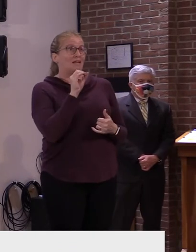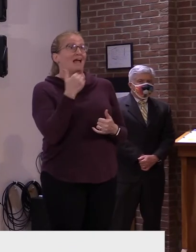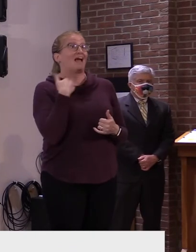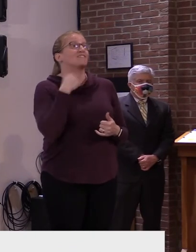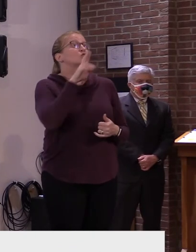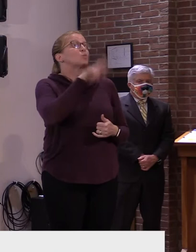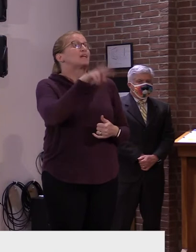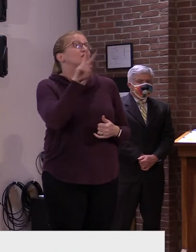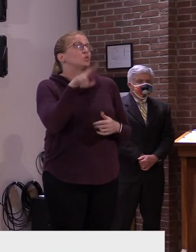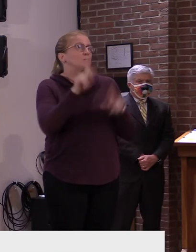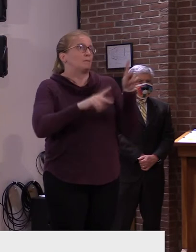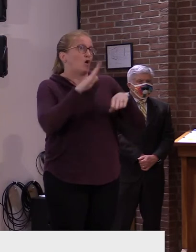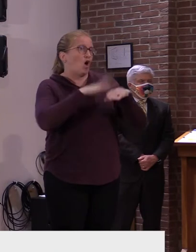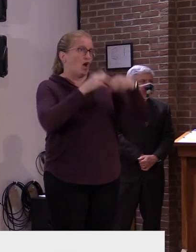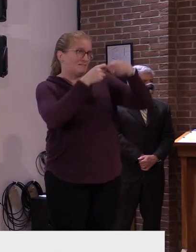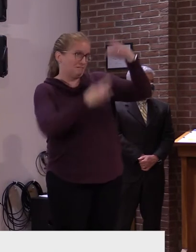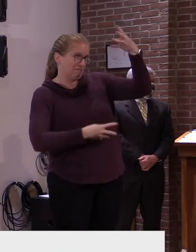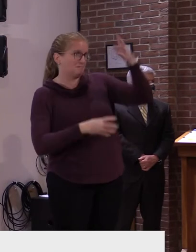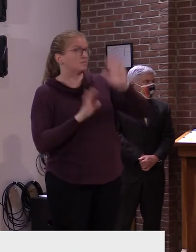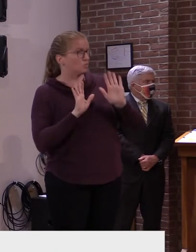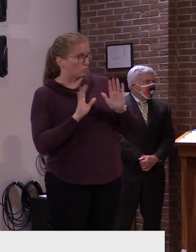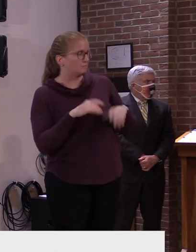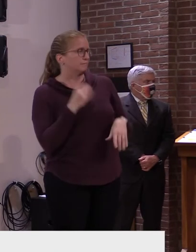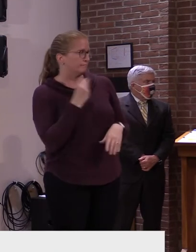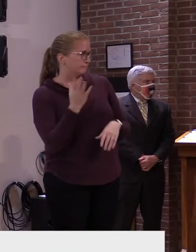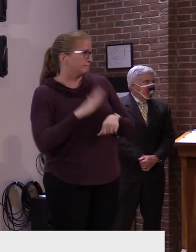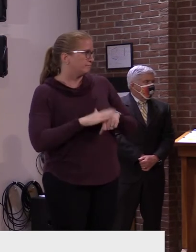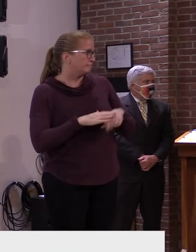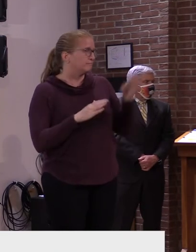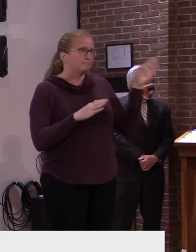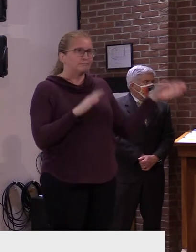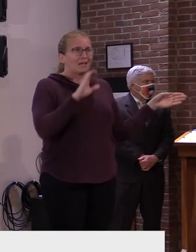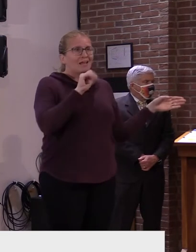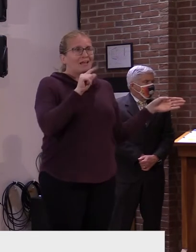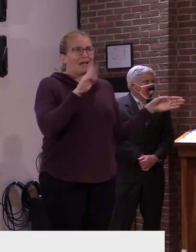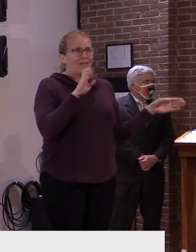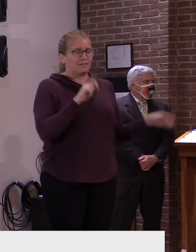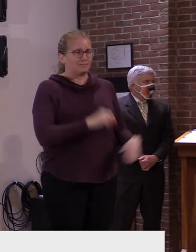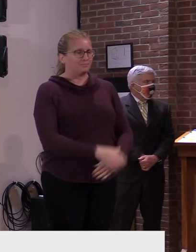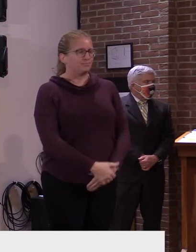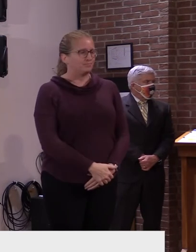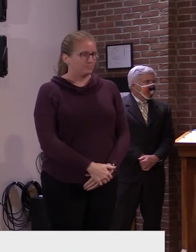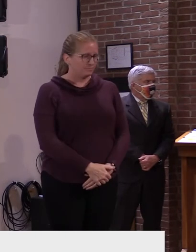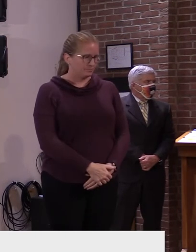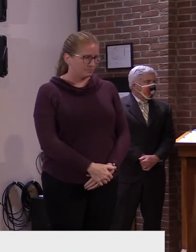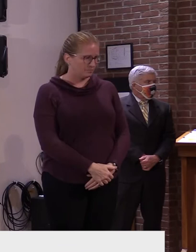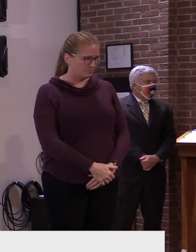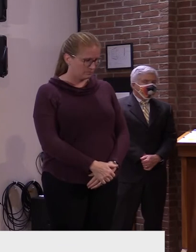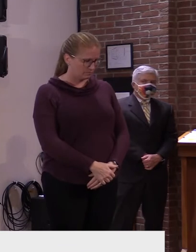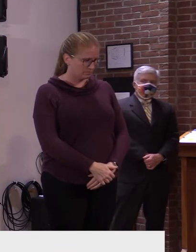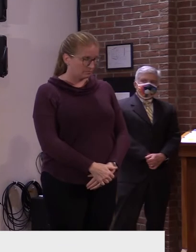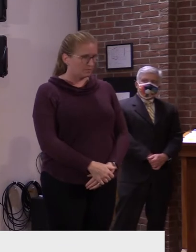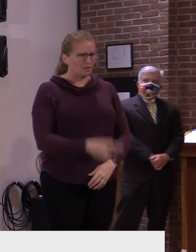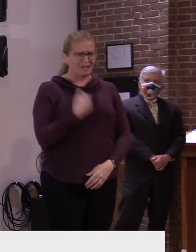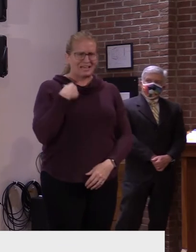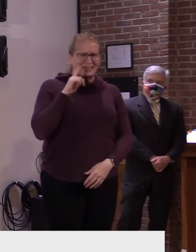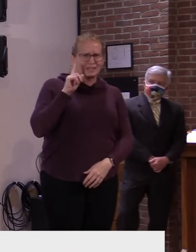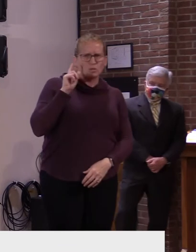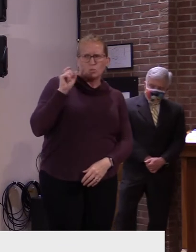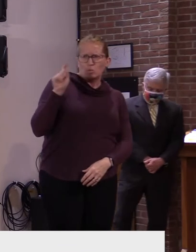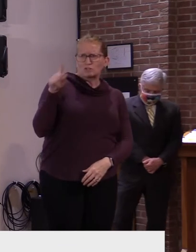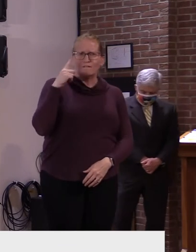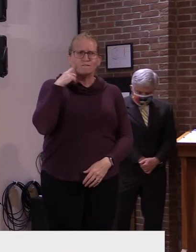people in the queue we'll start with calvin uh thank you governor so probably a question for commissioner shirley